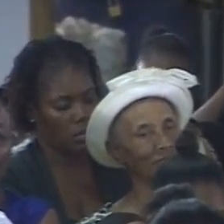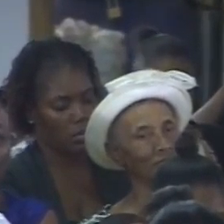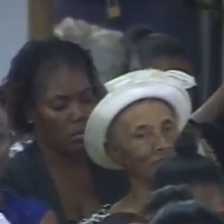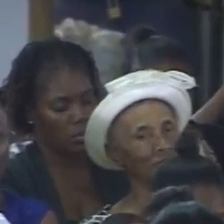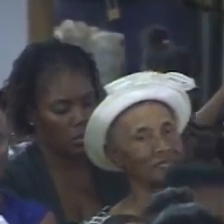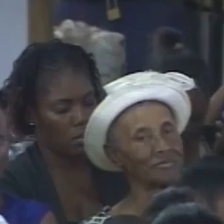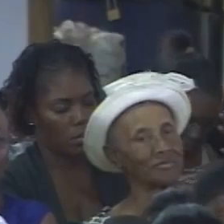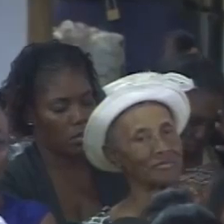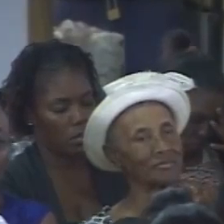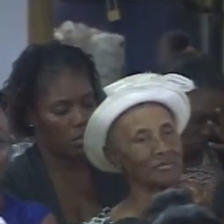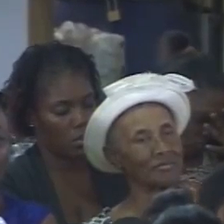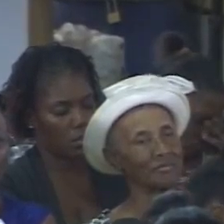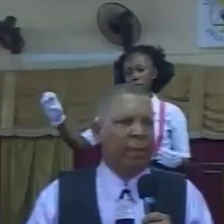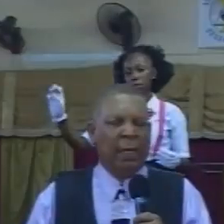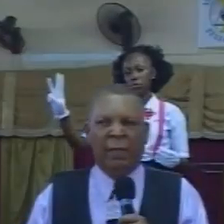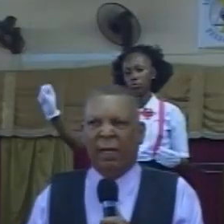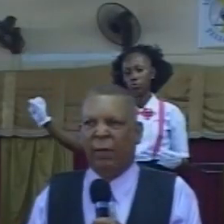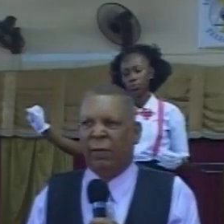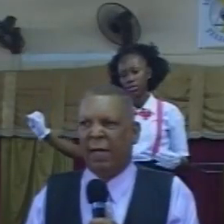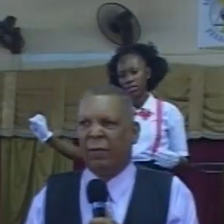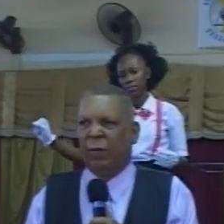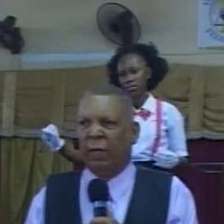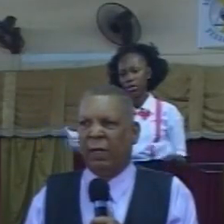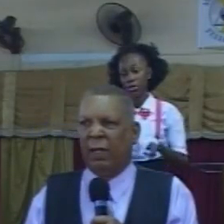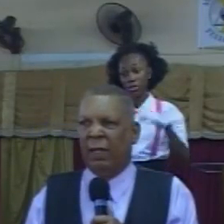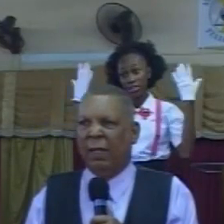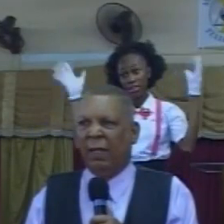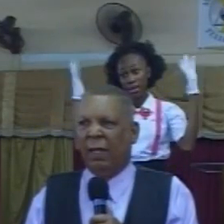all around gathering there to celebrate